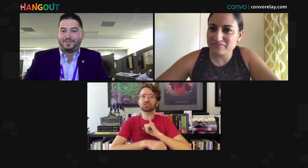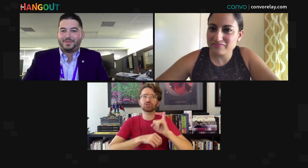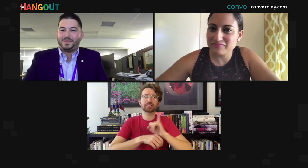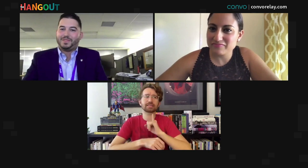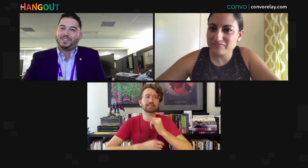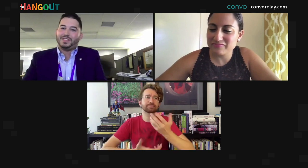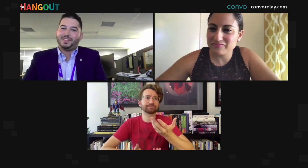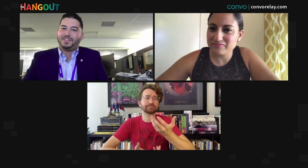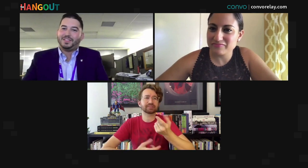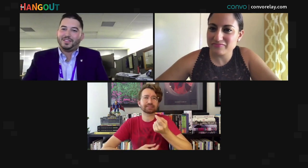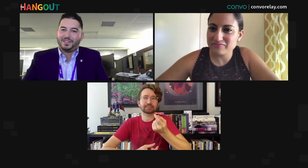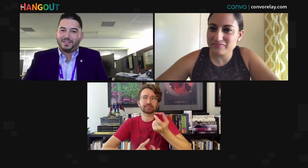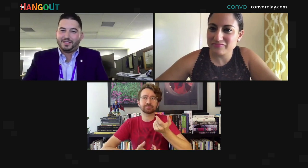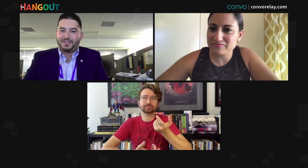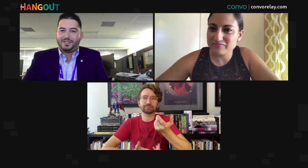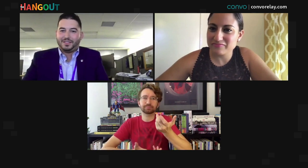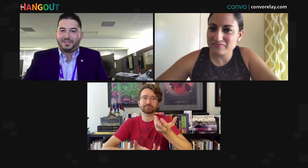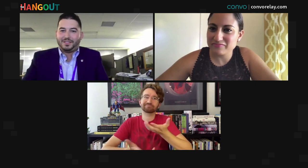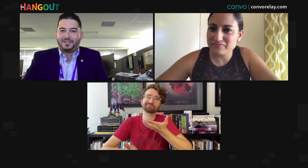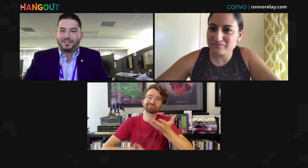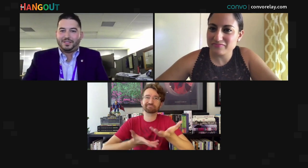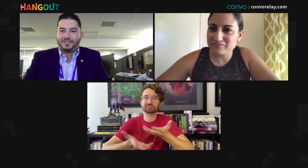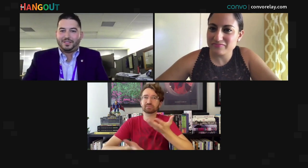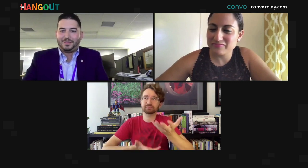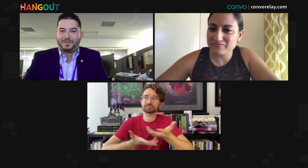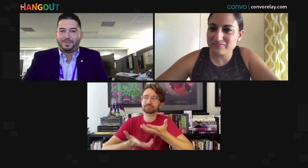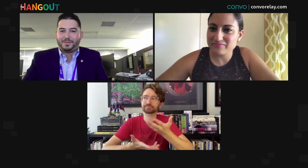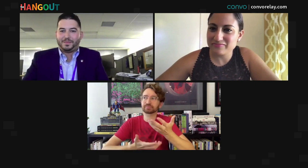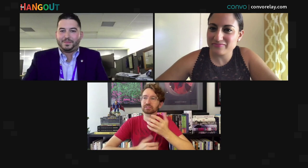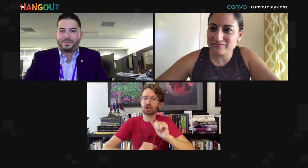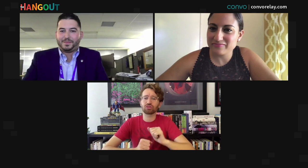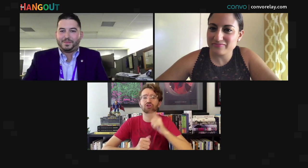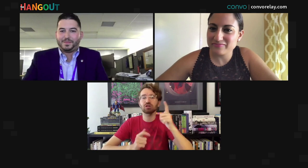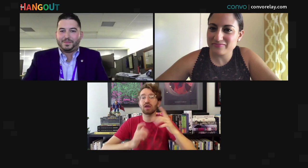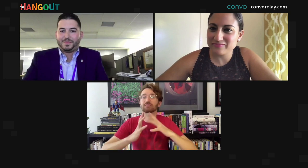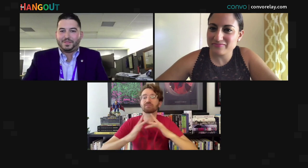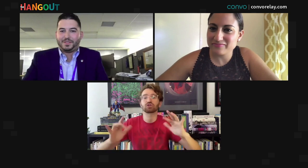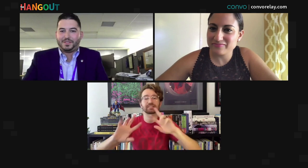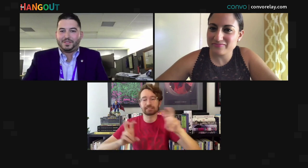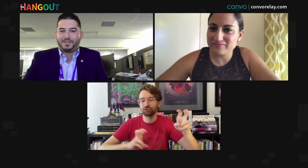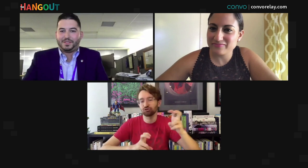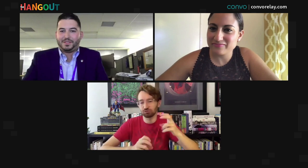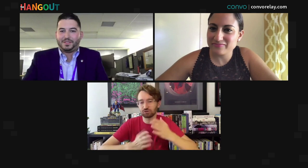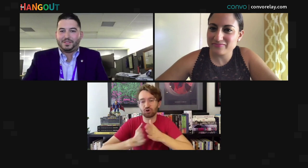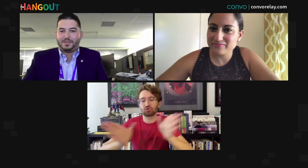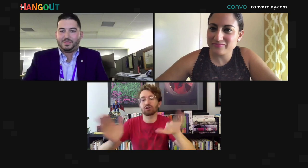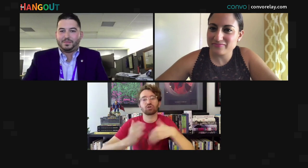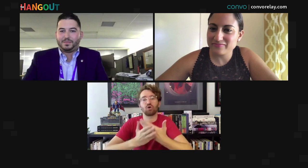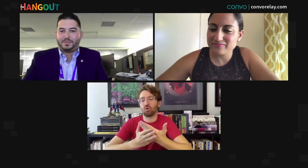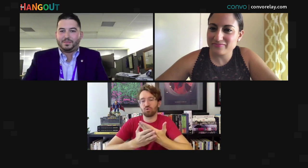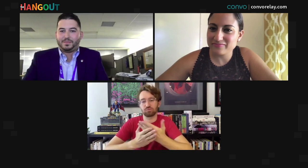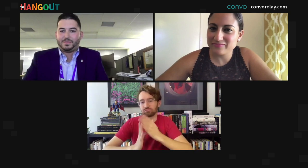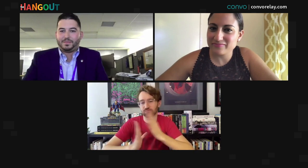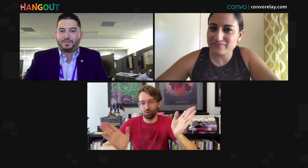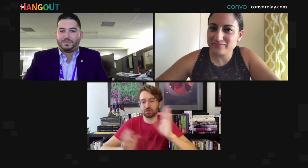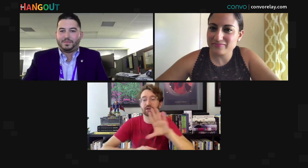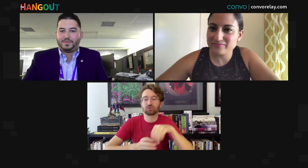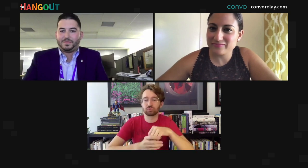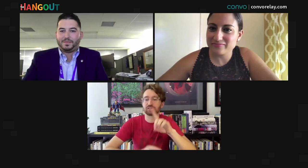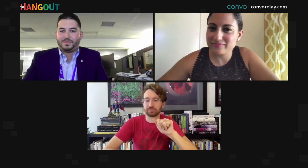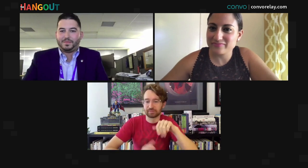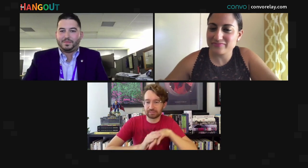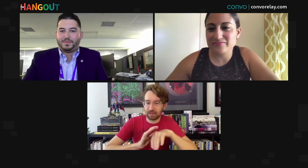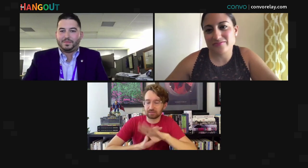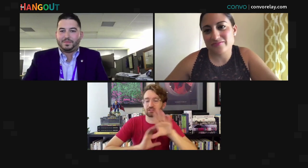thoughts? Sure. So this is Michael speaking. And when I think about my industry, there are a lot of